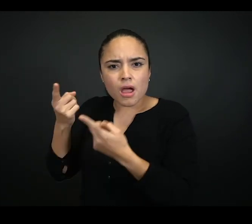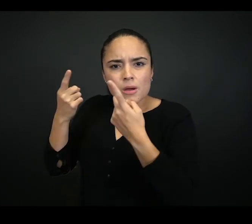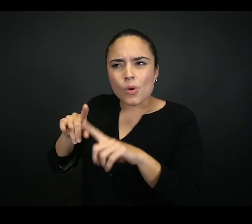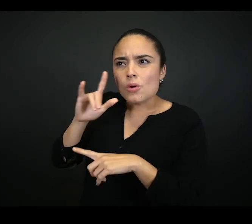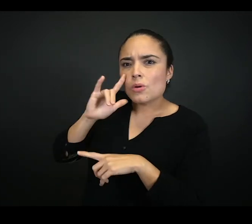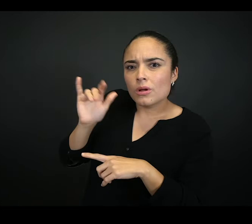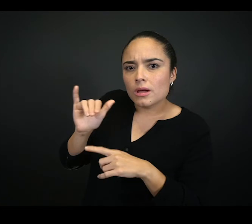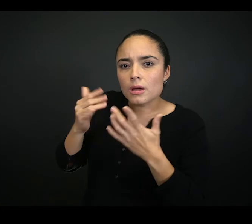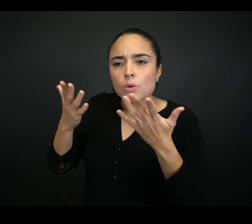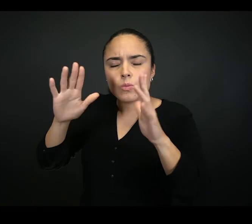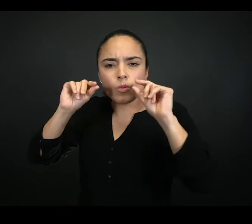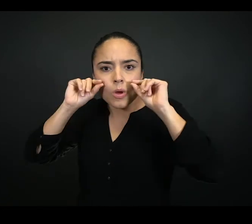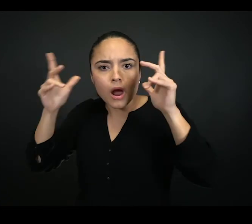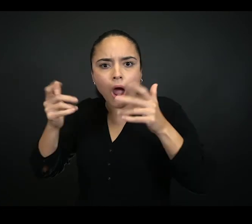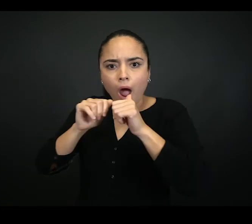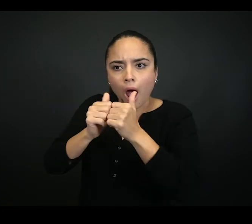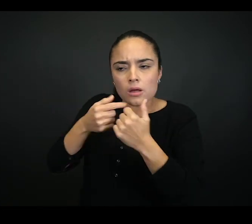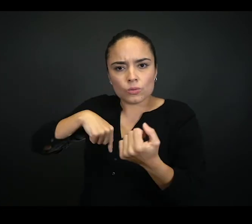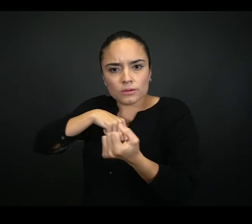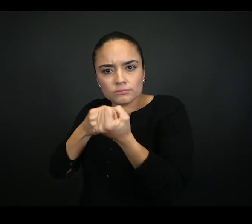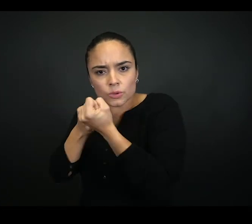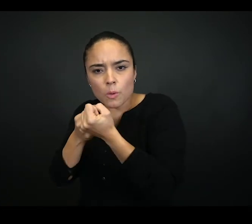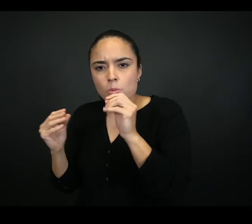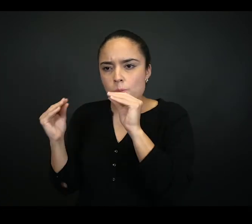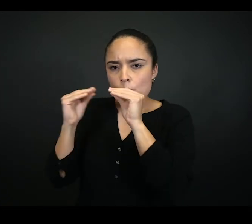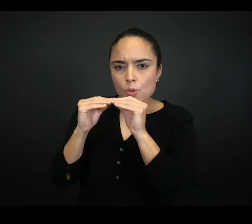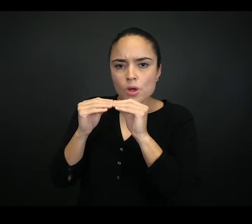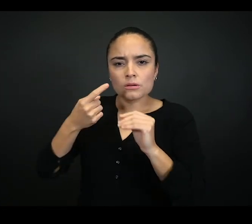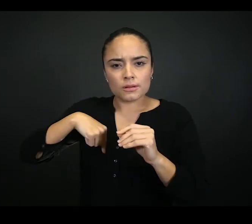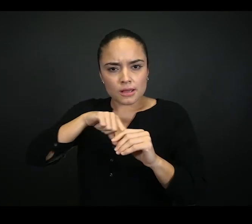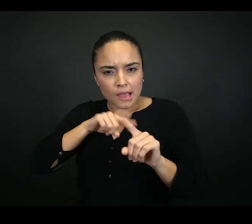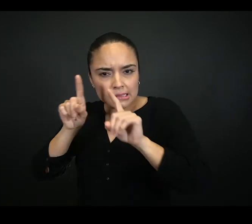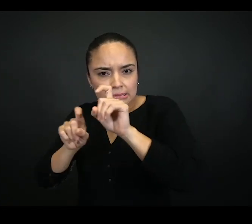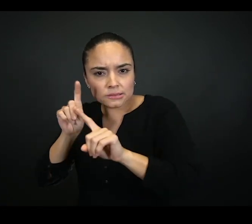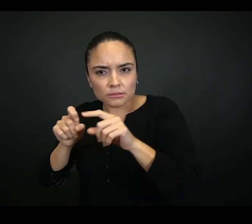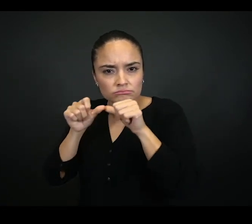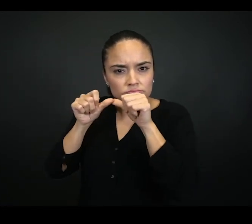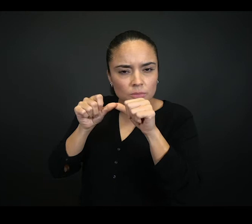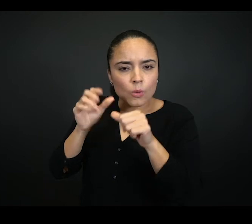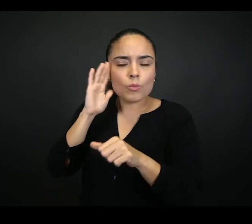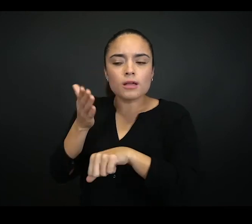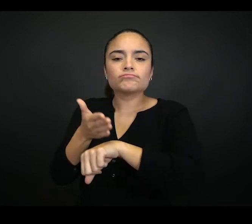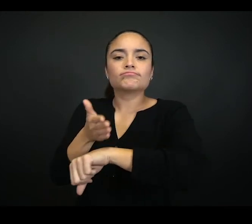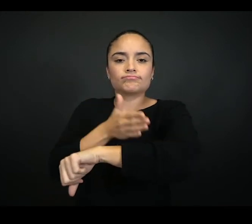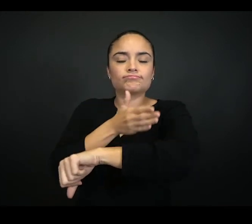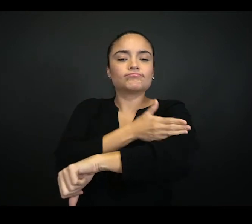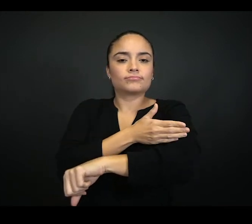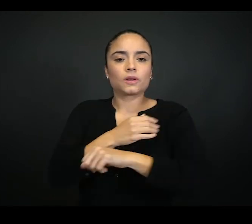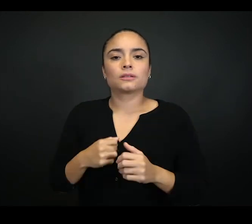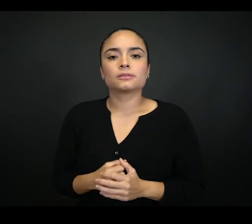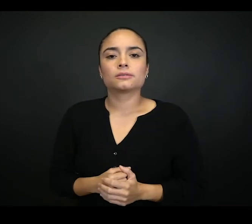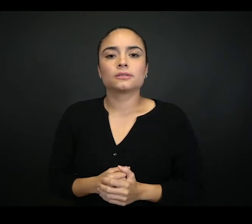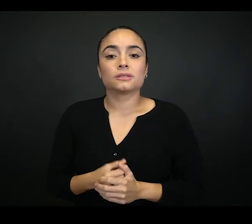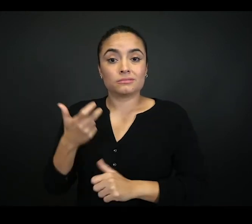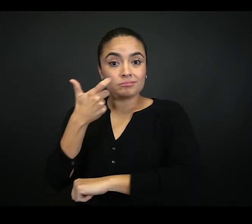you more? So even asking those questions in that moment. The after injection room that was over here, we're